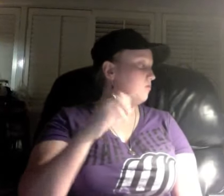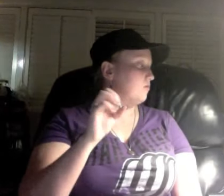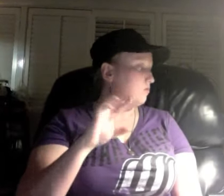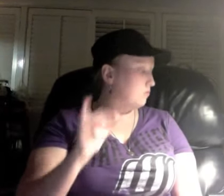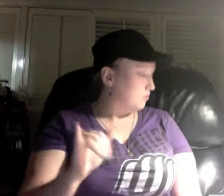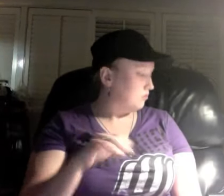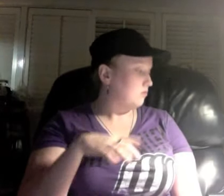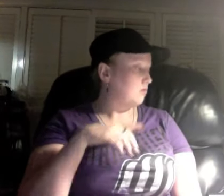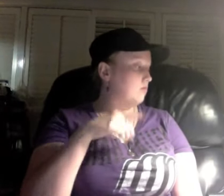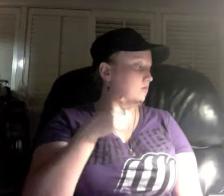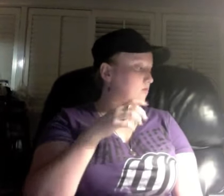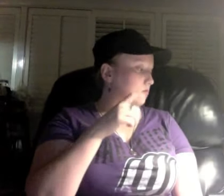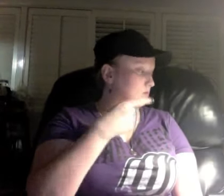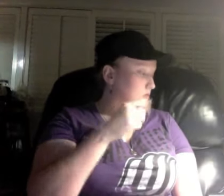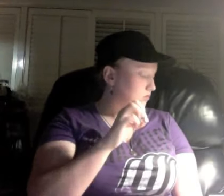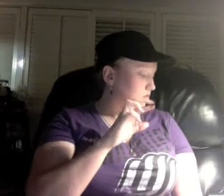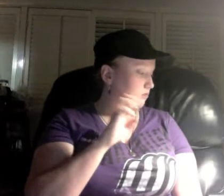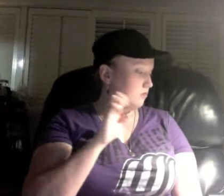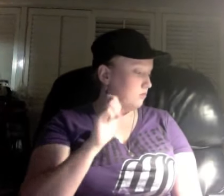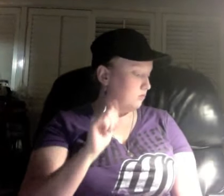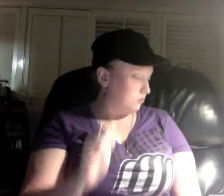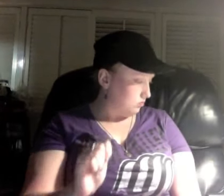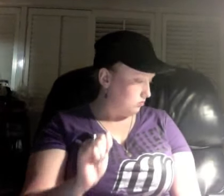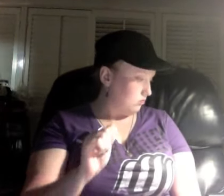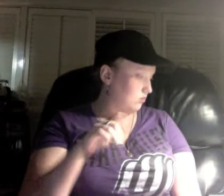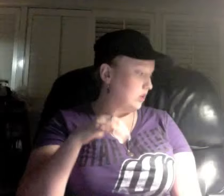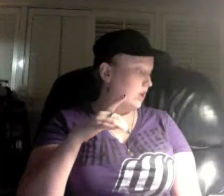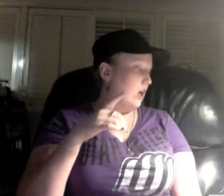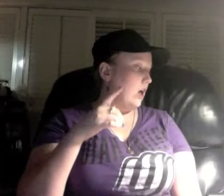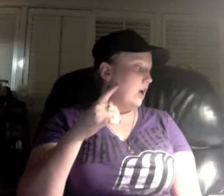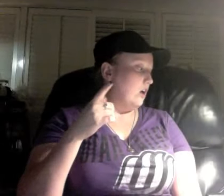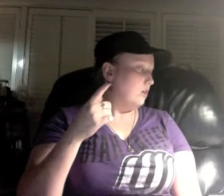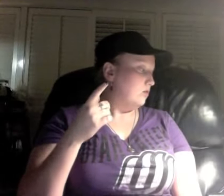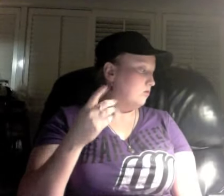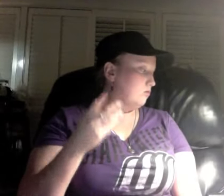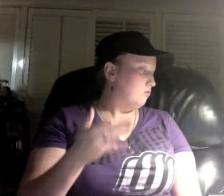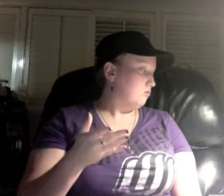And this is during Mass, we have this thing called Children's Liturgy of the Word.